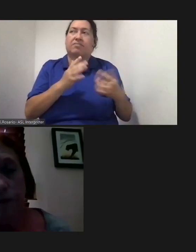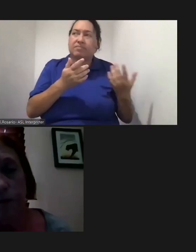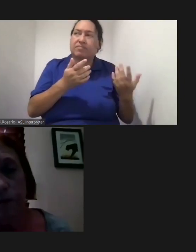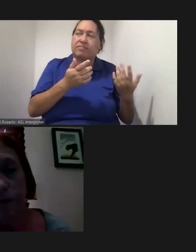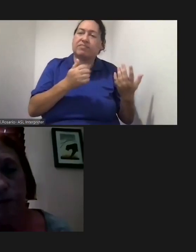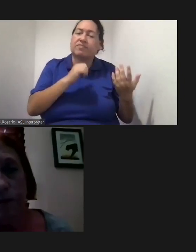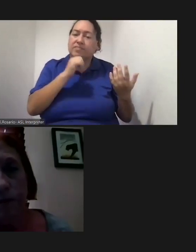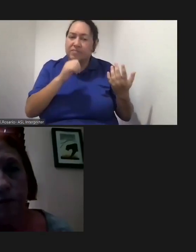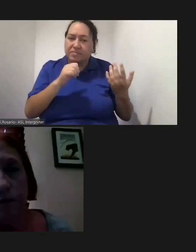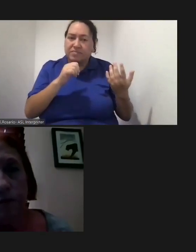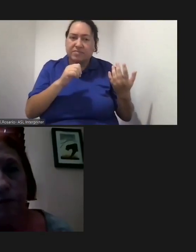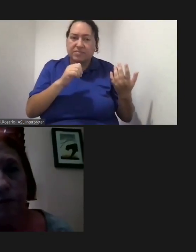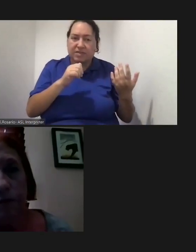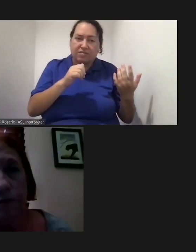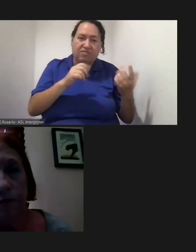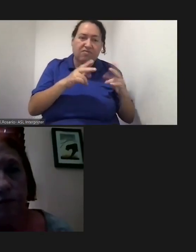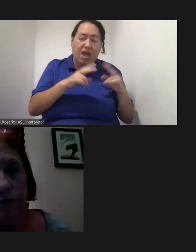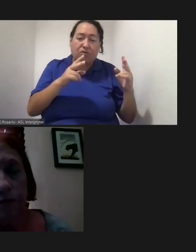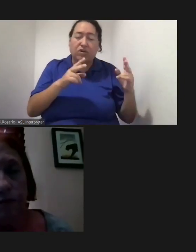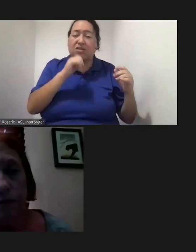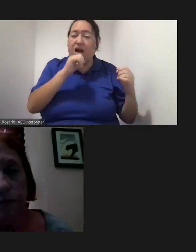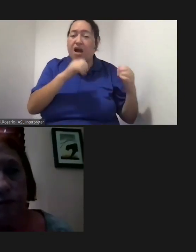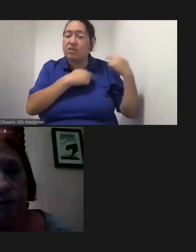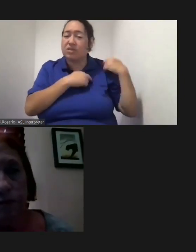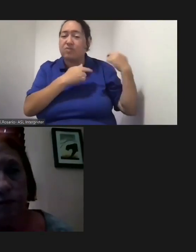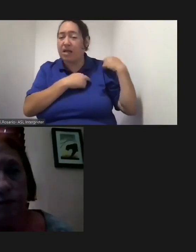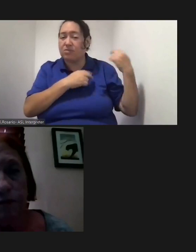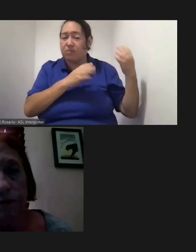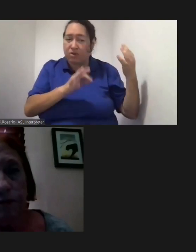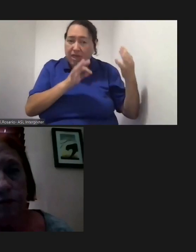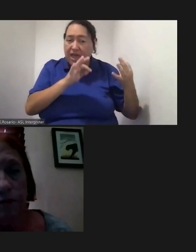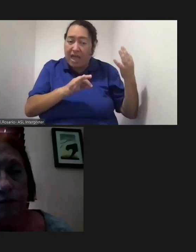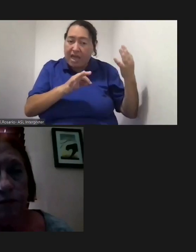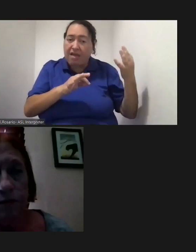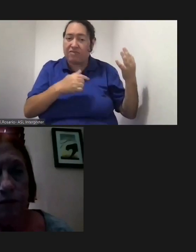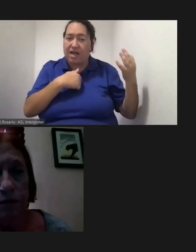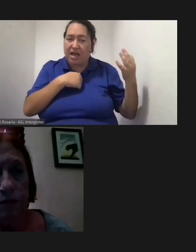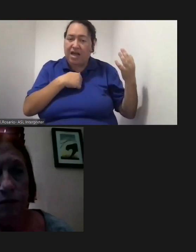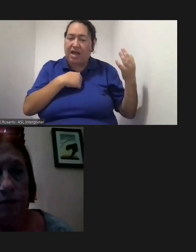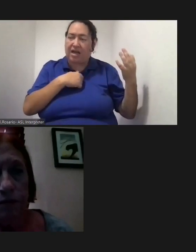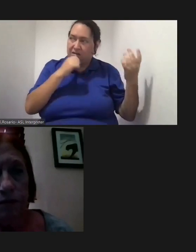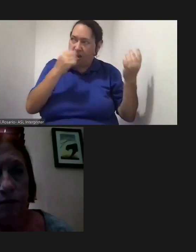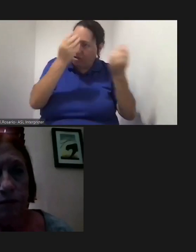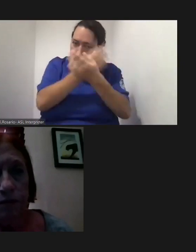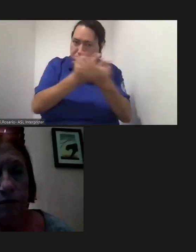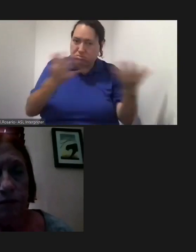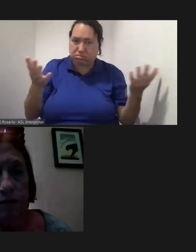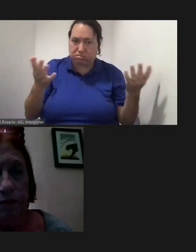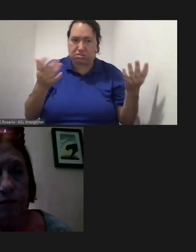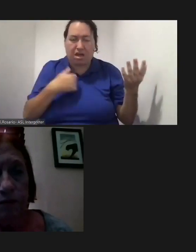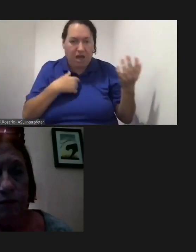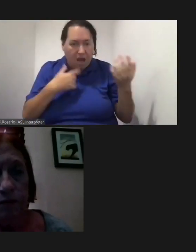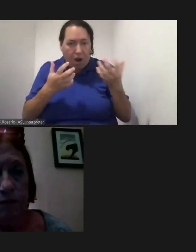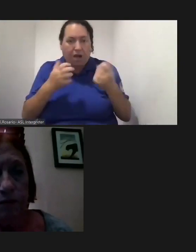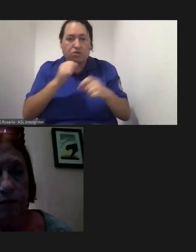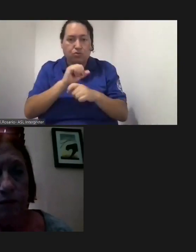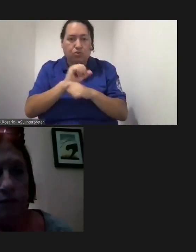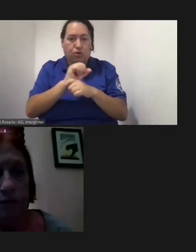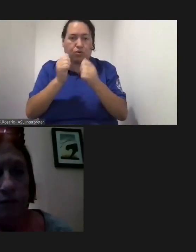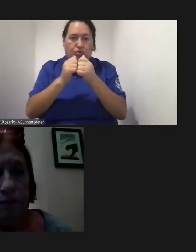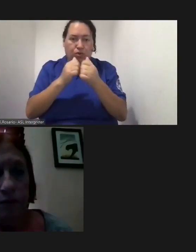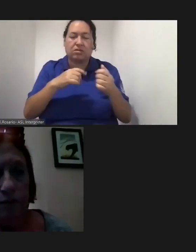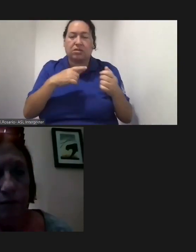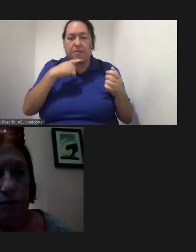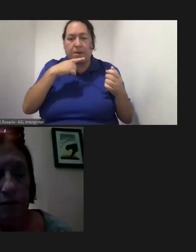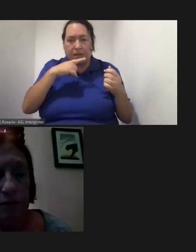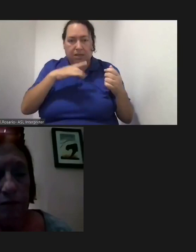the public know about what we are seeing, and we want to work with the public to